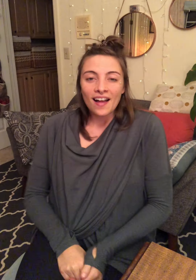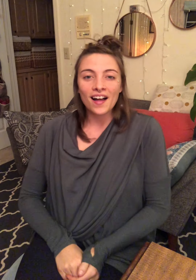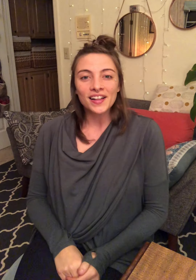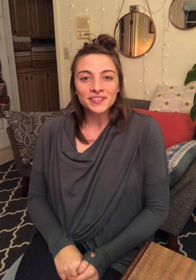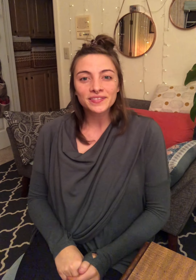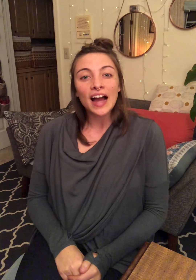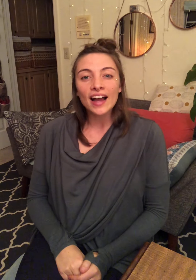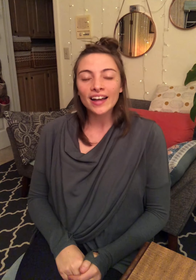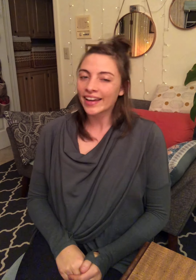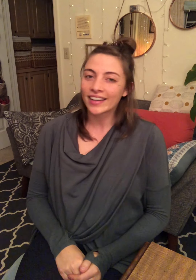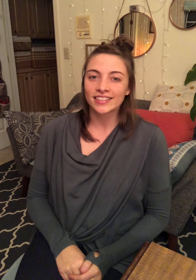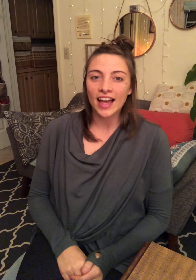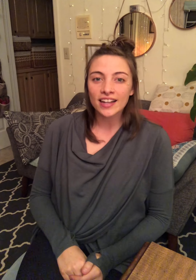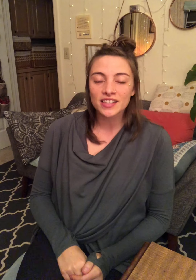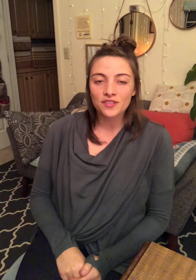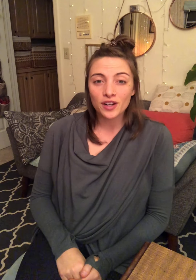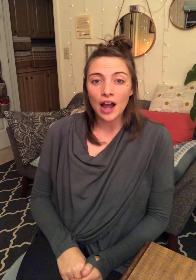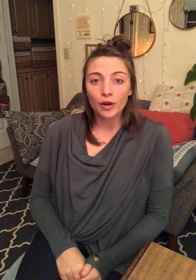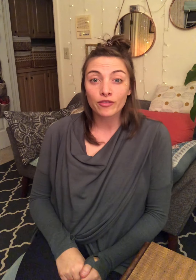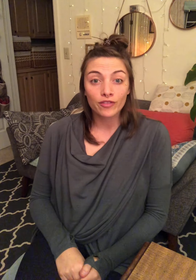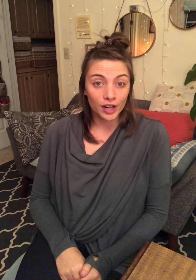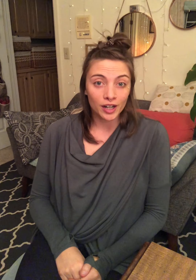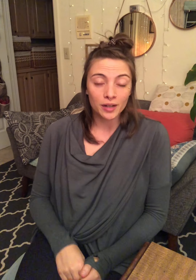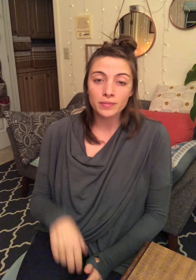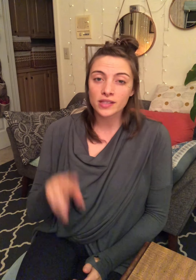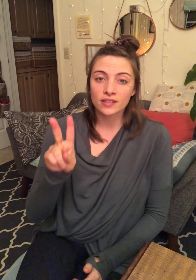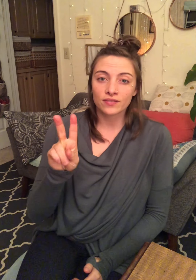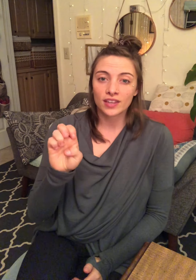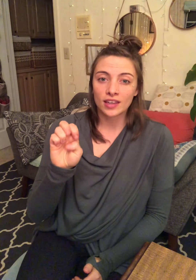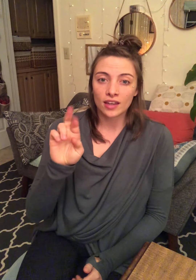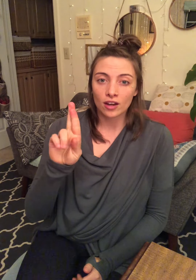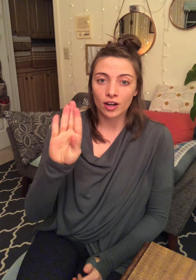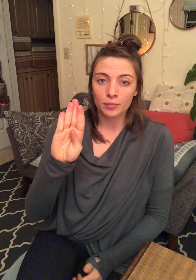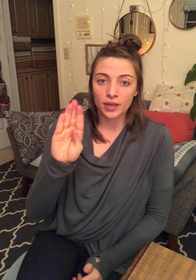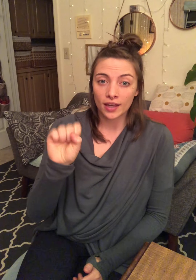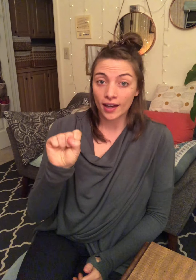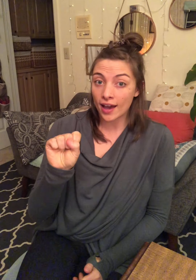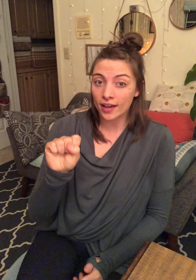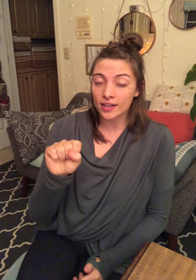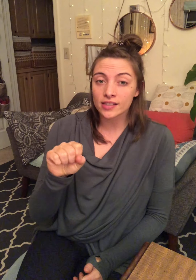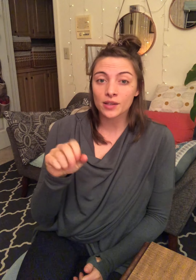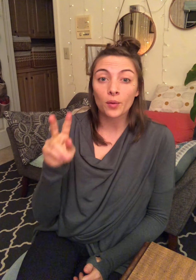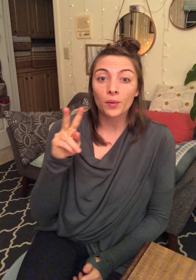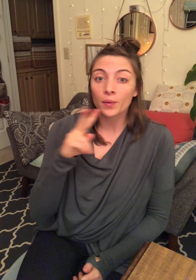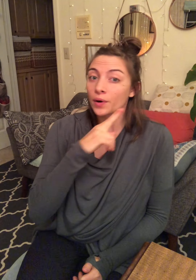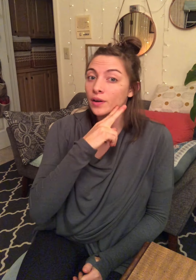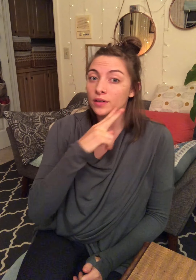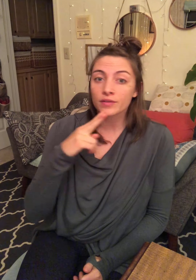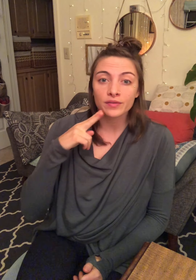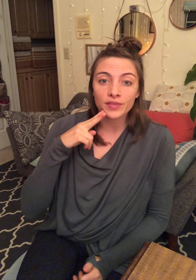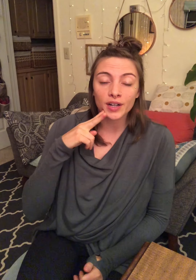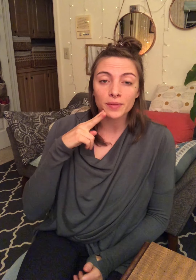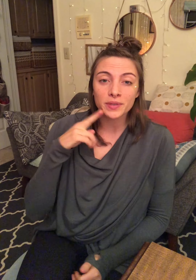All right, and next for our verbs, V-E-R-B-S, or verbs,